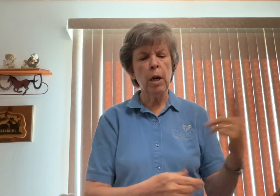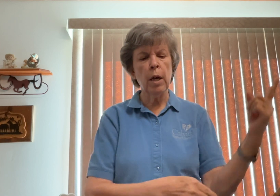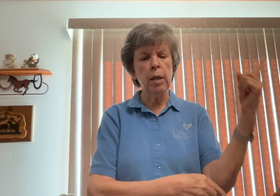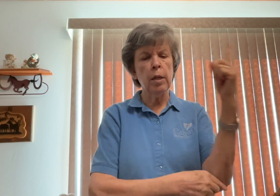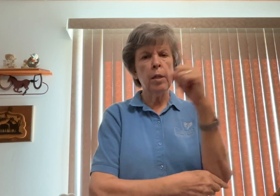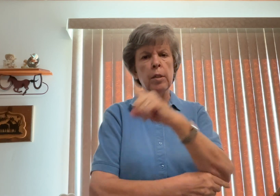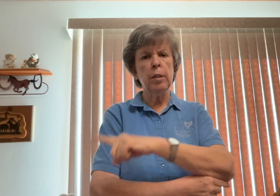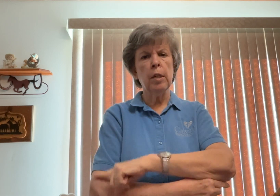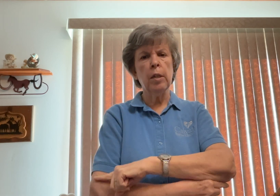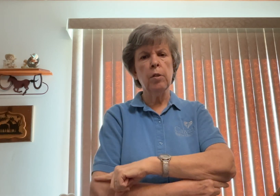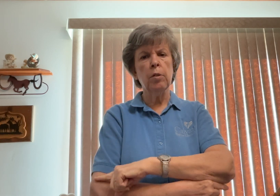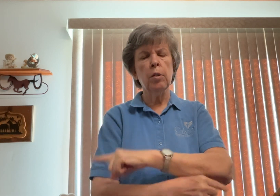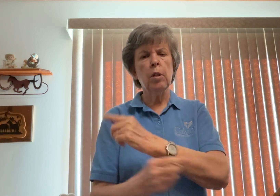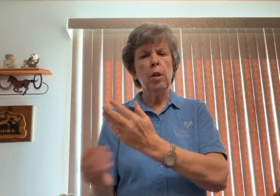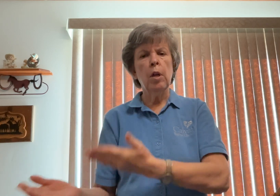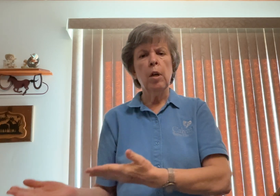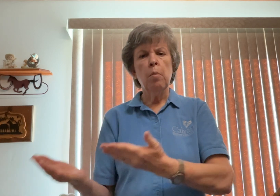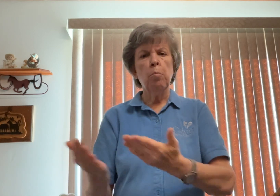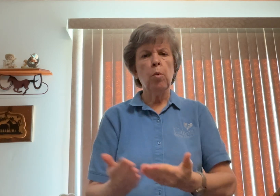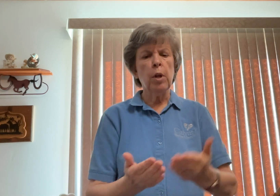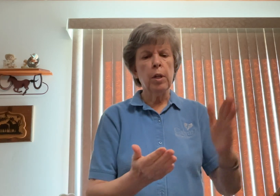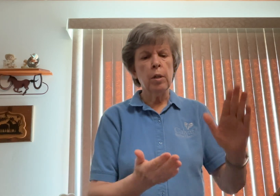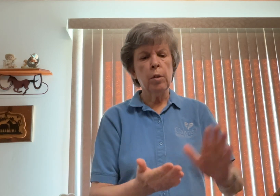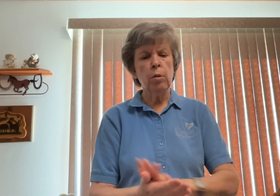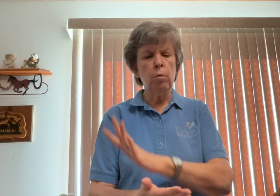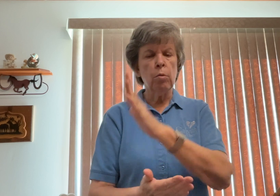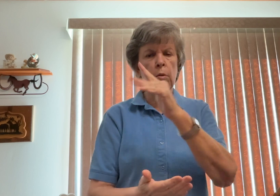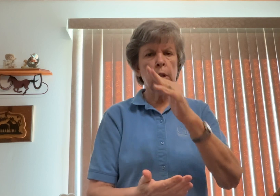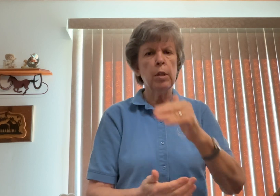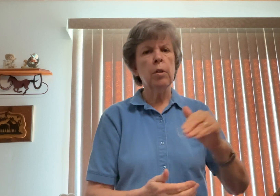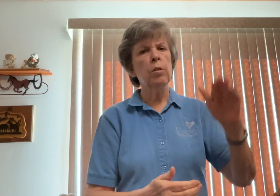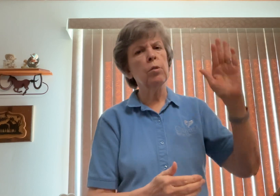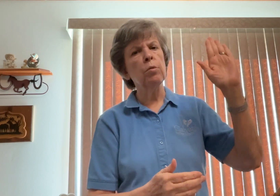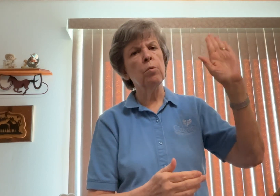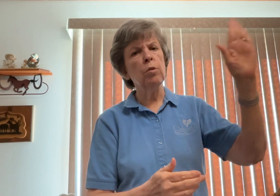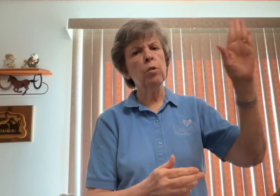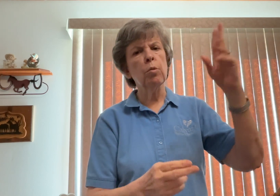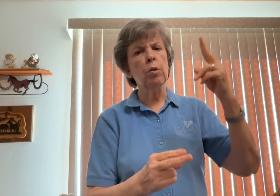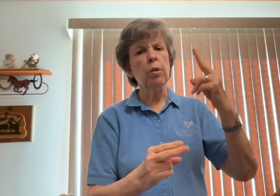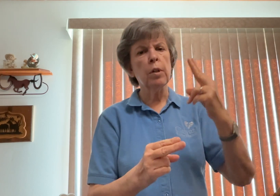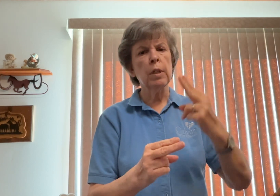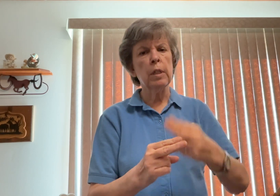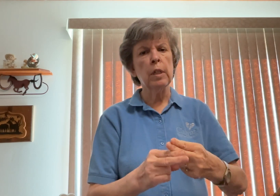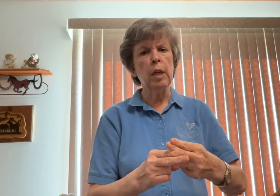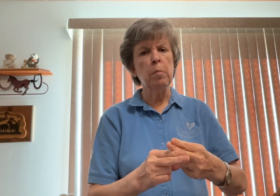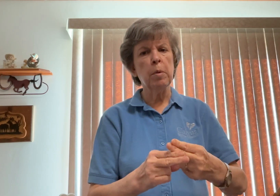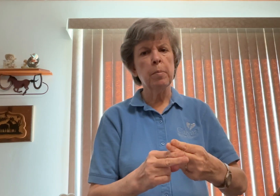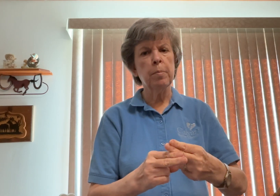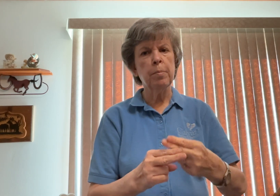my days bring glory to your name.